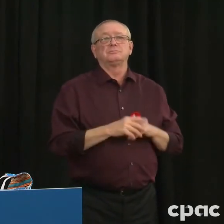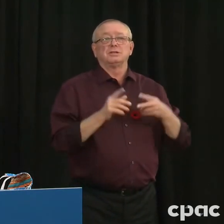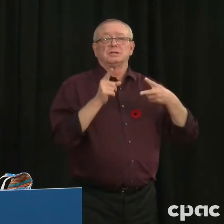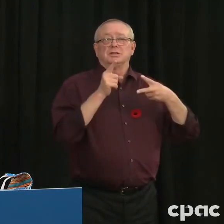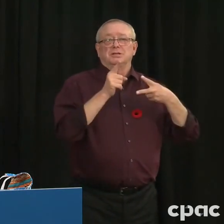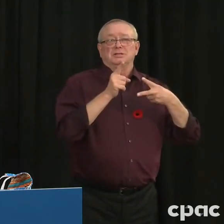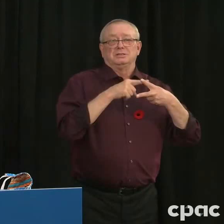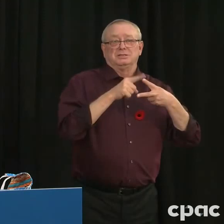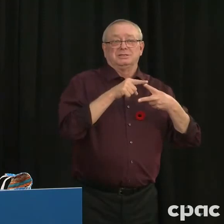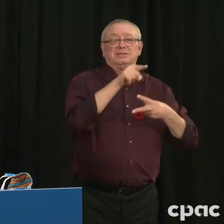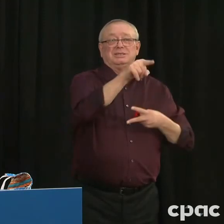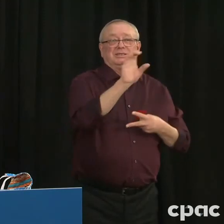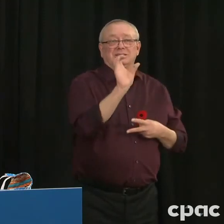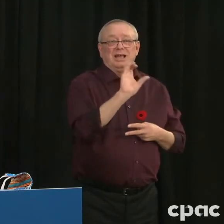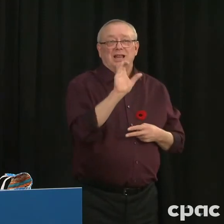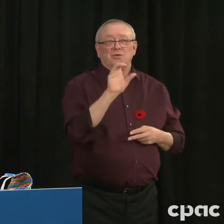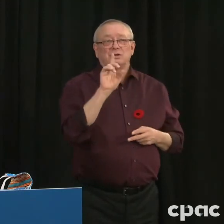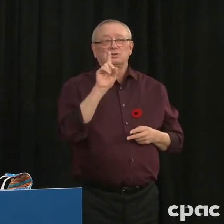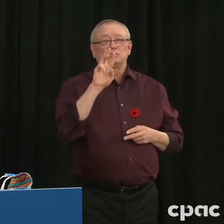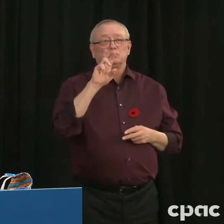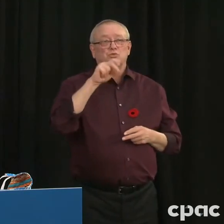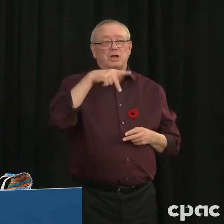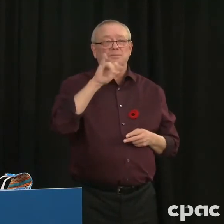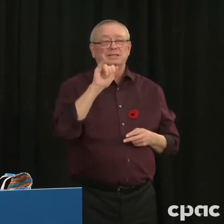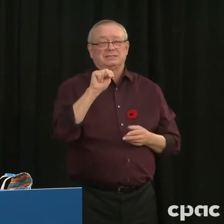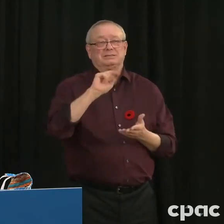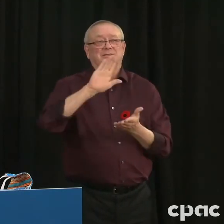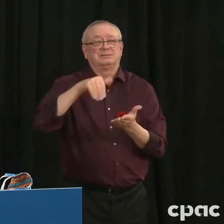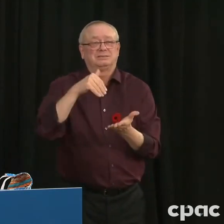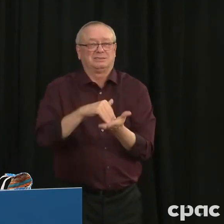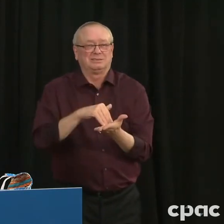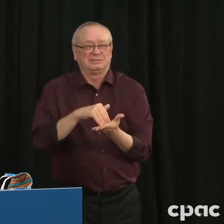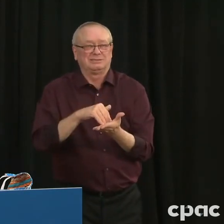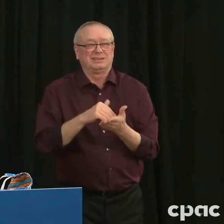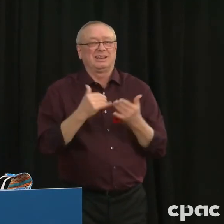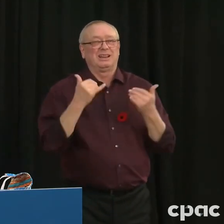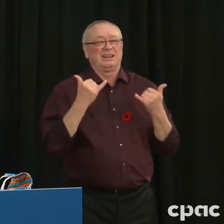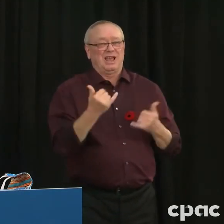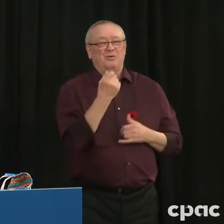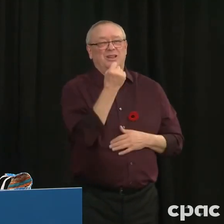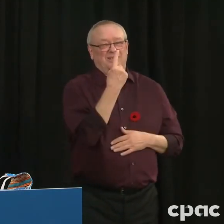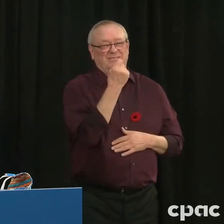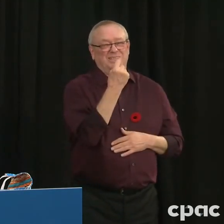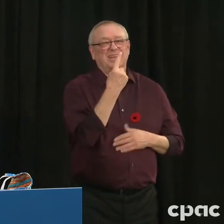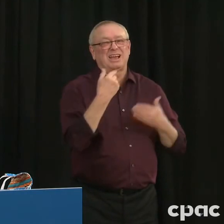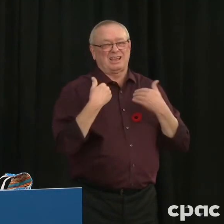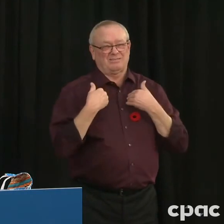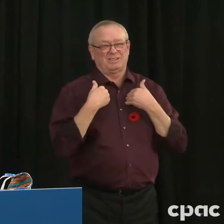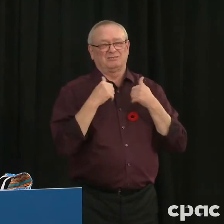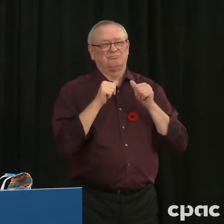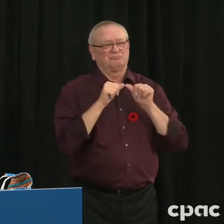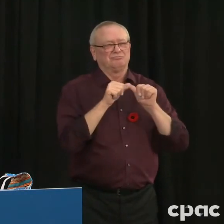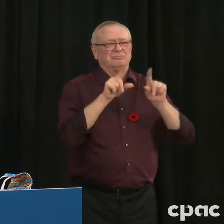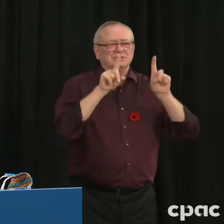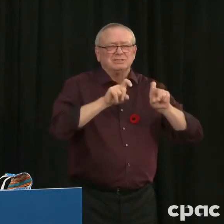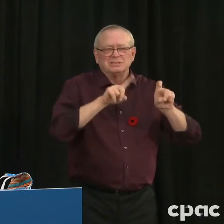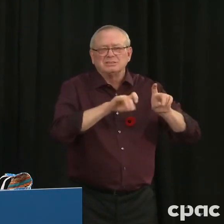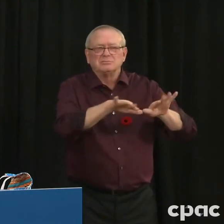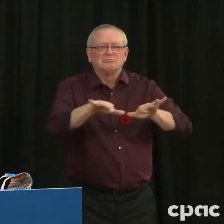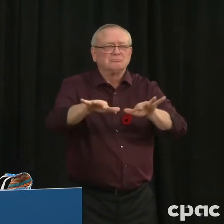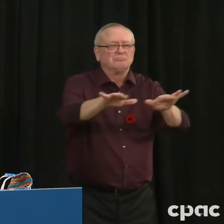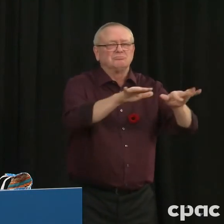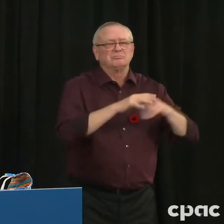and widespread testing is underway. Outbreaks have also been declared at both Alpha House, where there are 2